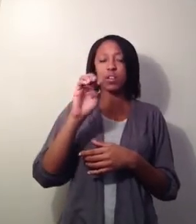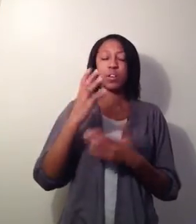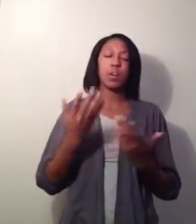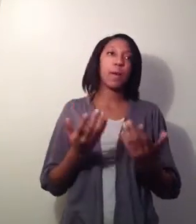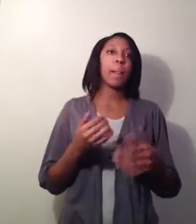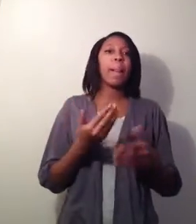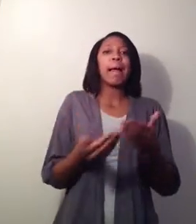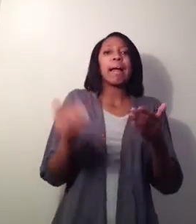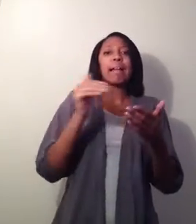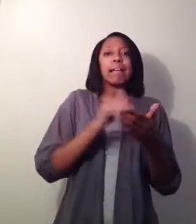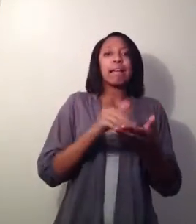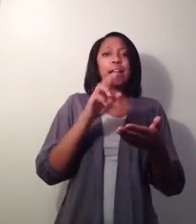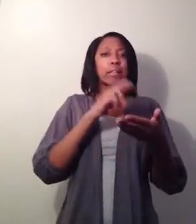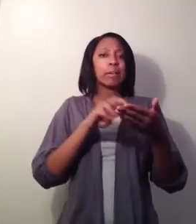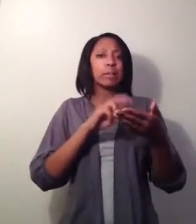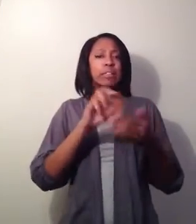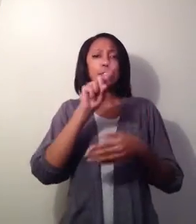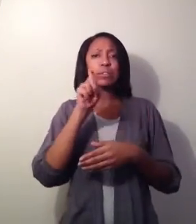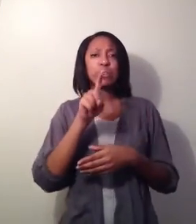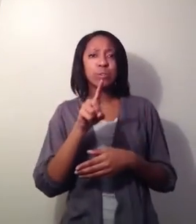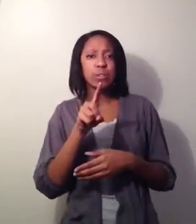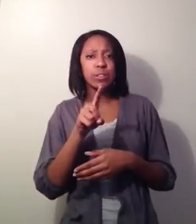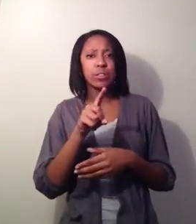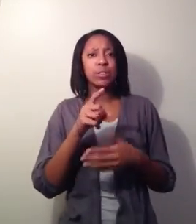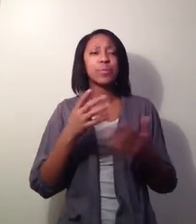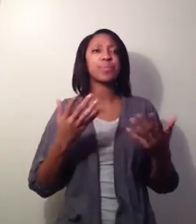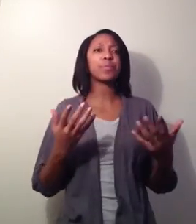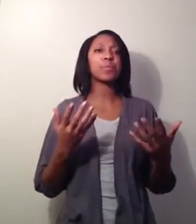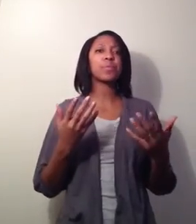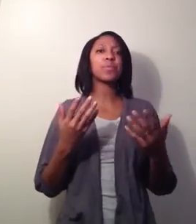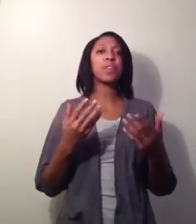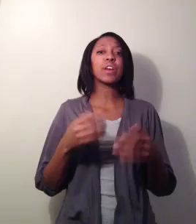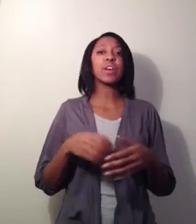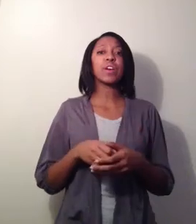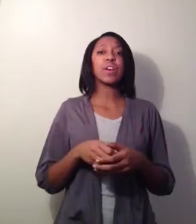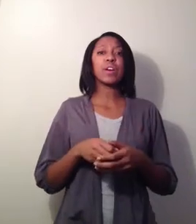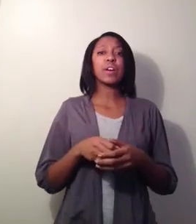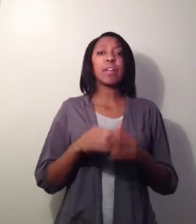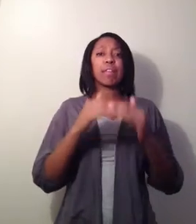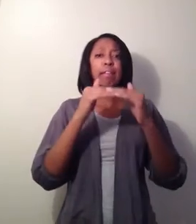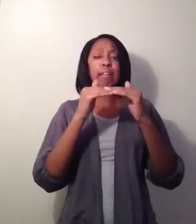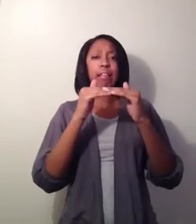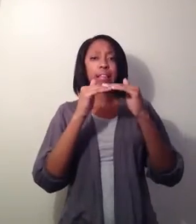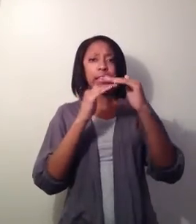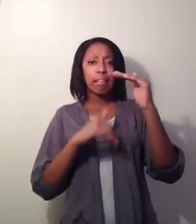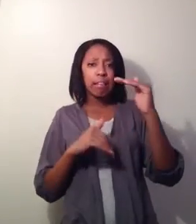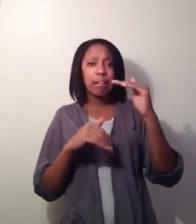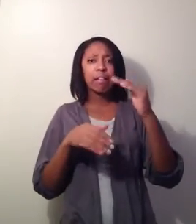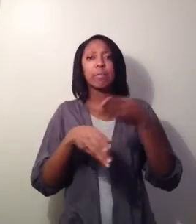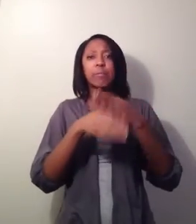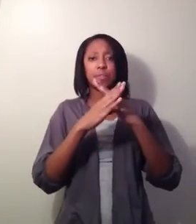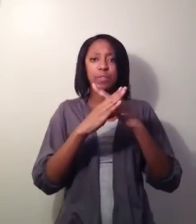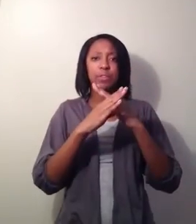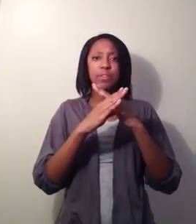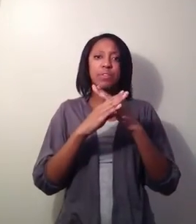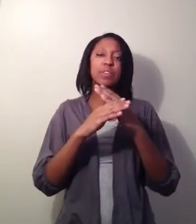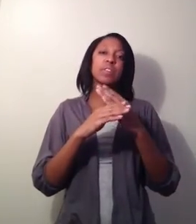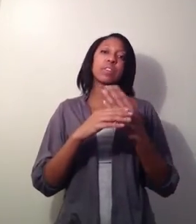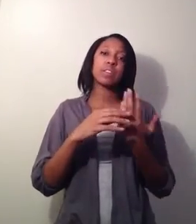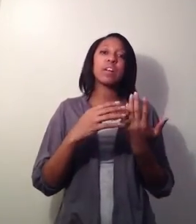research question, to address the lack of prevention interventions for black people. There has been a lot of success, but still, when you're looking at an epidemic